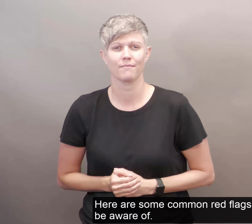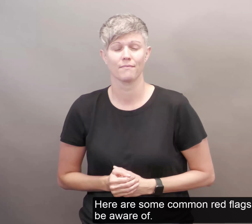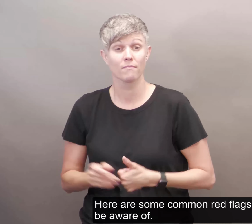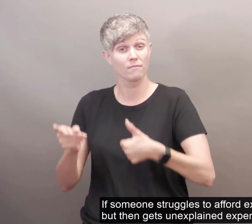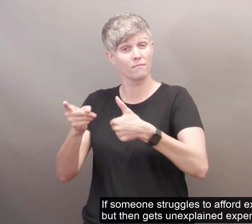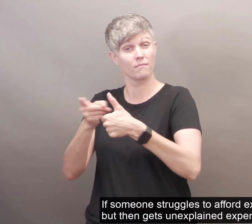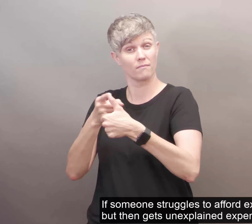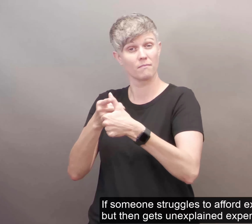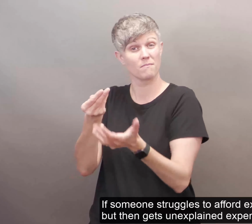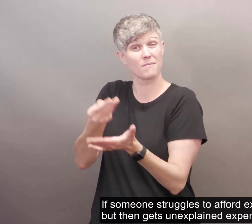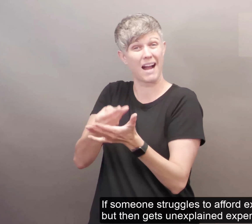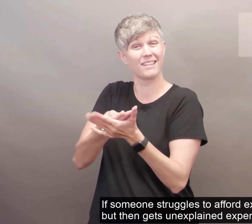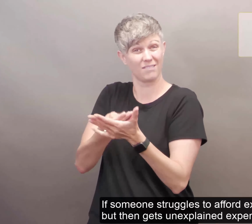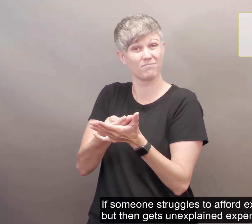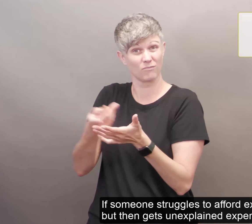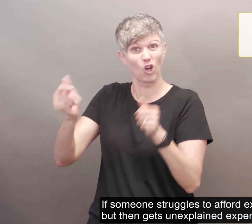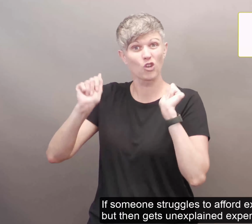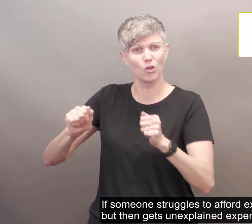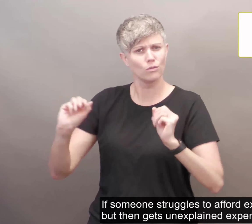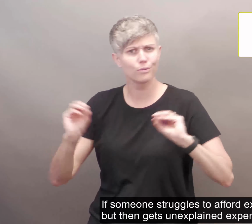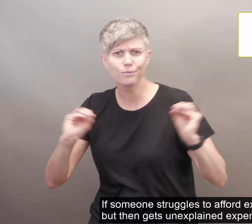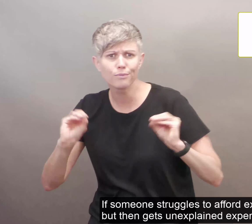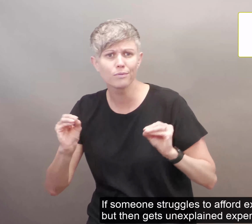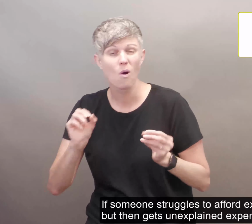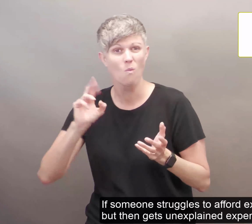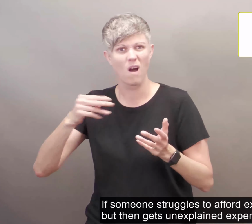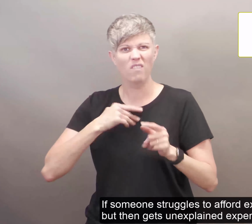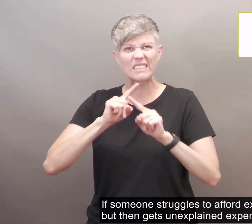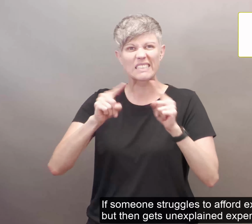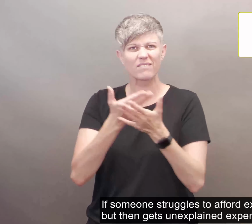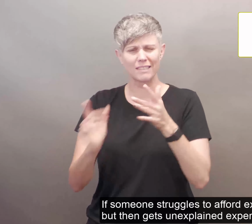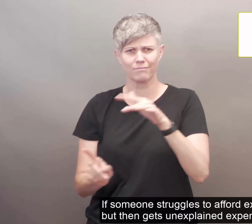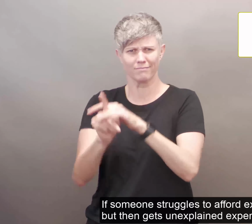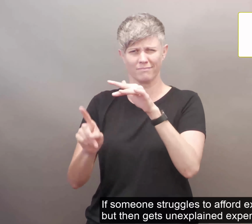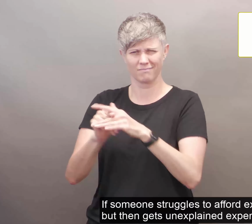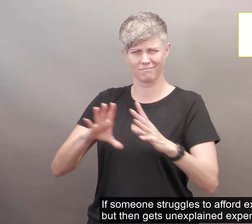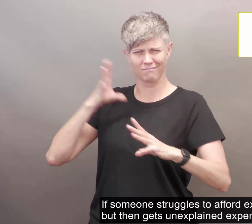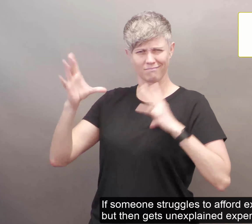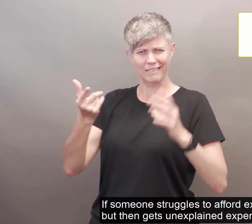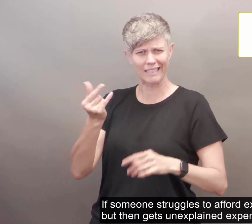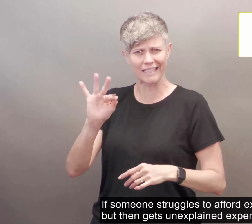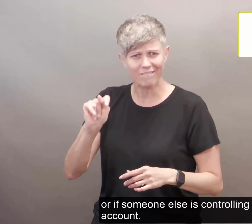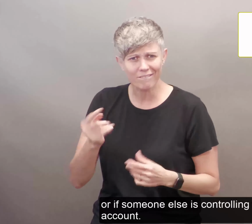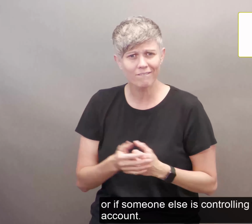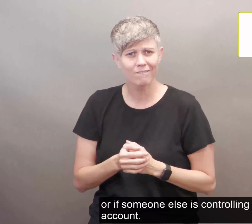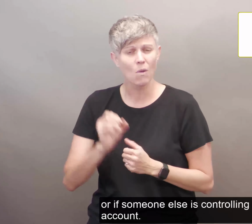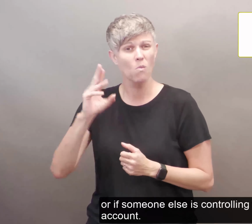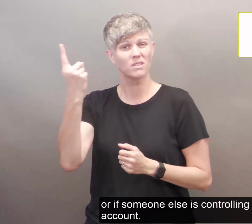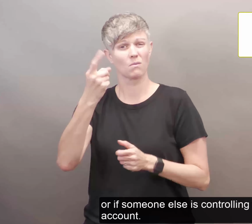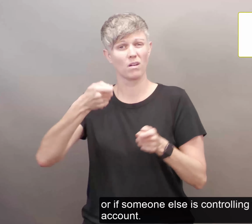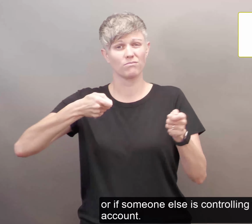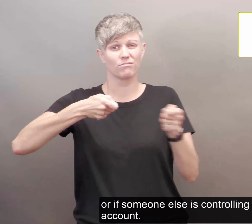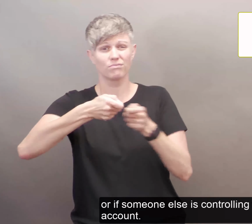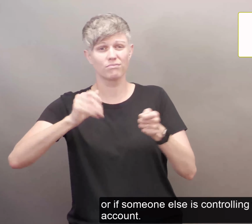If someone struggles to afford expenses, but then gets unexplained expensive gifts, or if someone else is controlling their bank